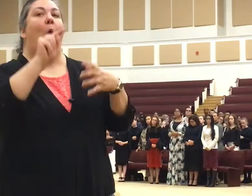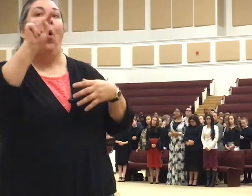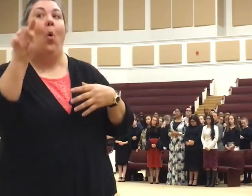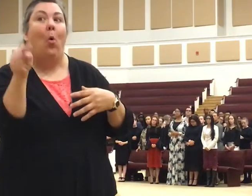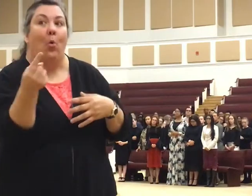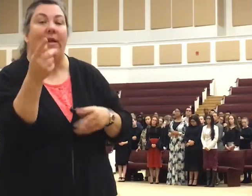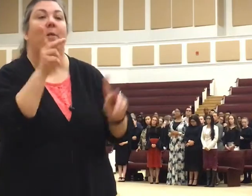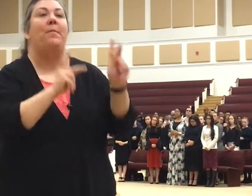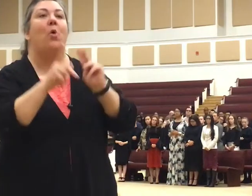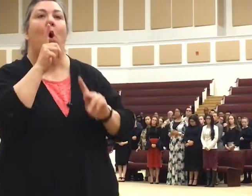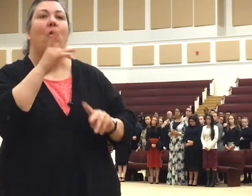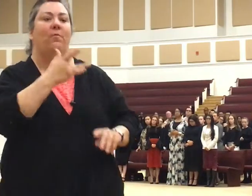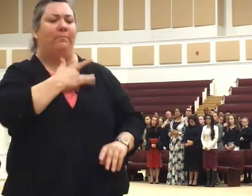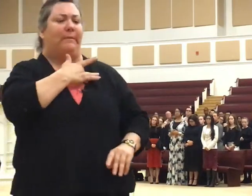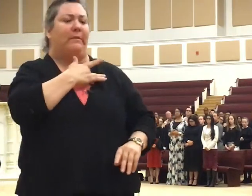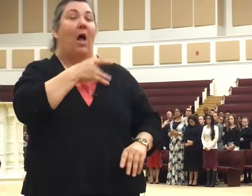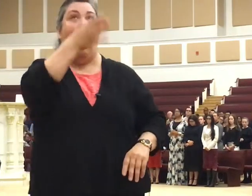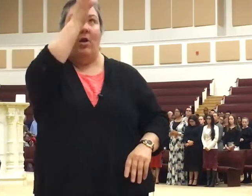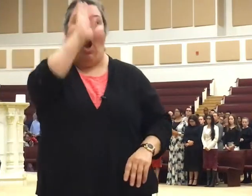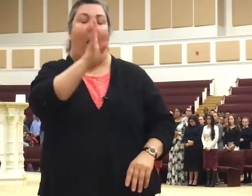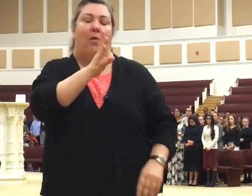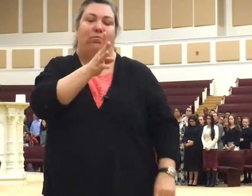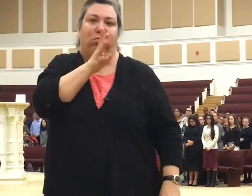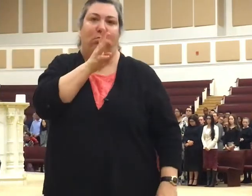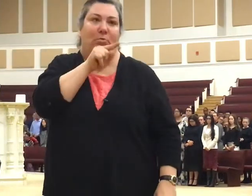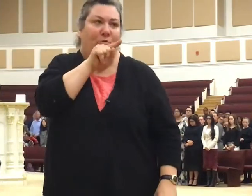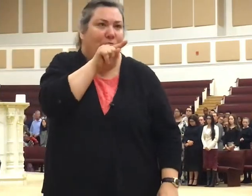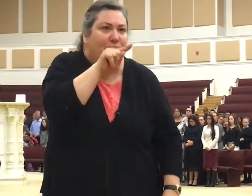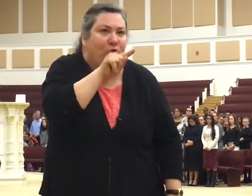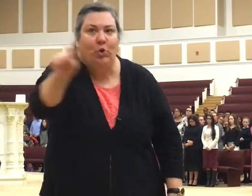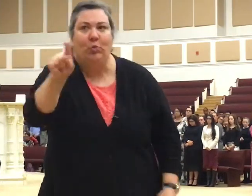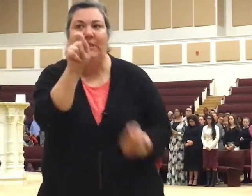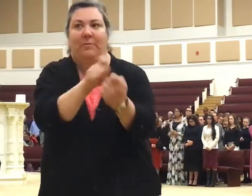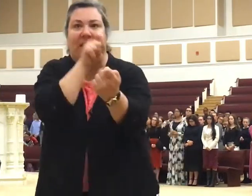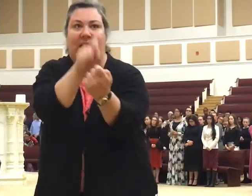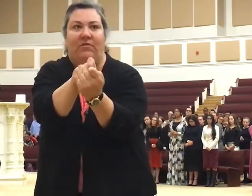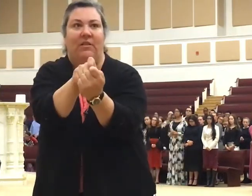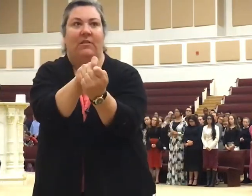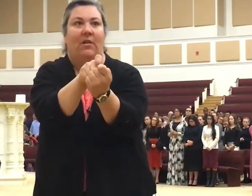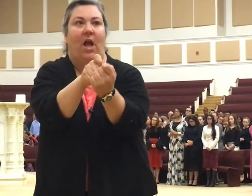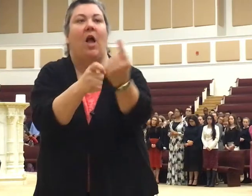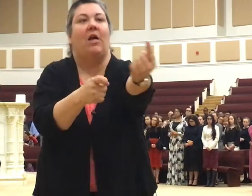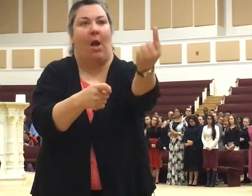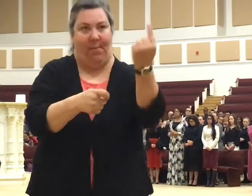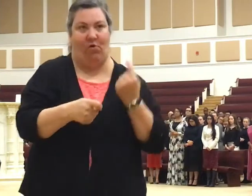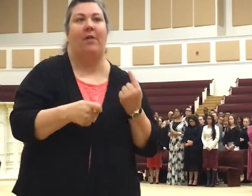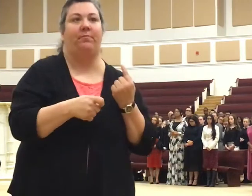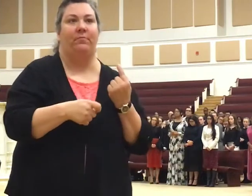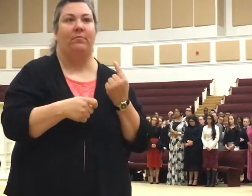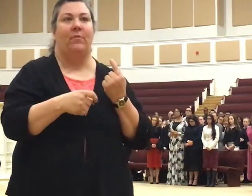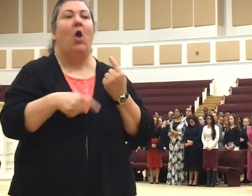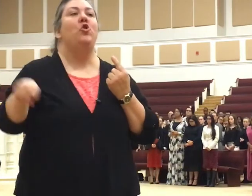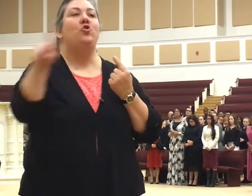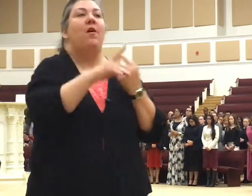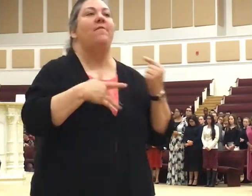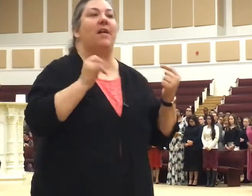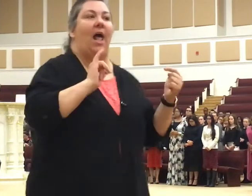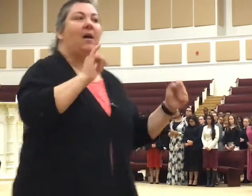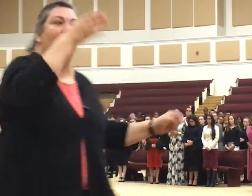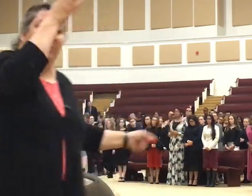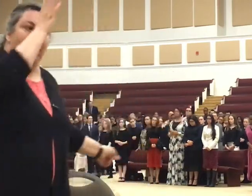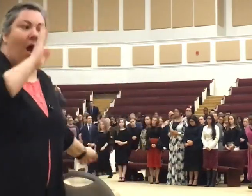really feel like God has spoken to you, specifically to you. I want you to leave where you're standing and come up front. Those of you that you feel like God's